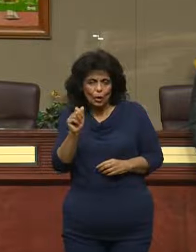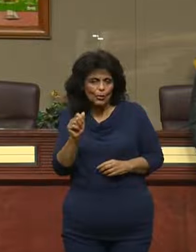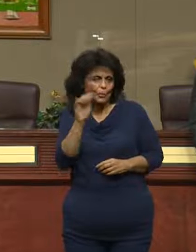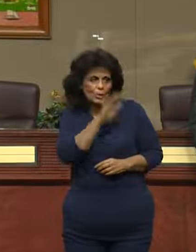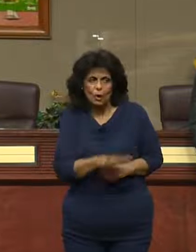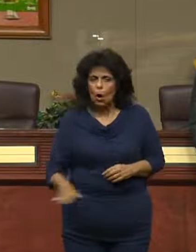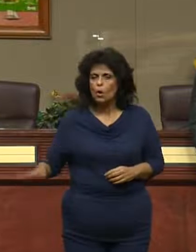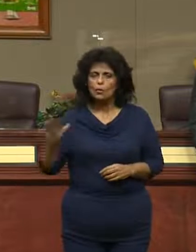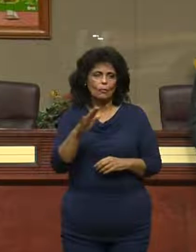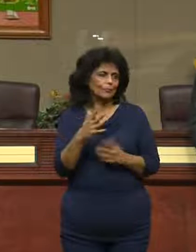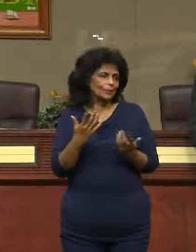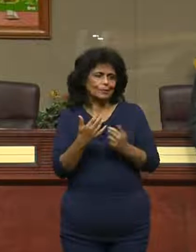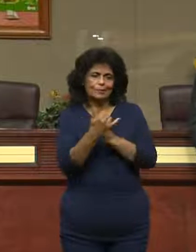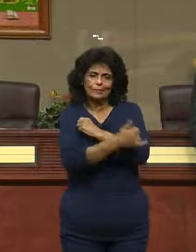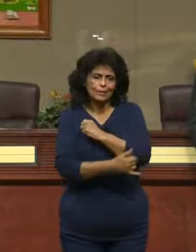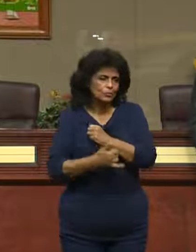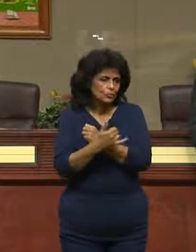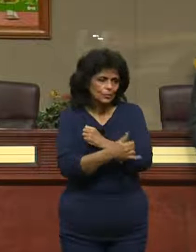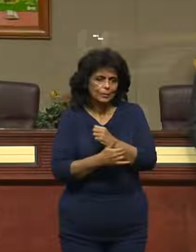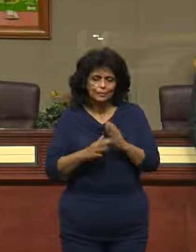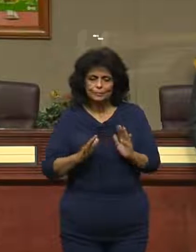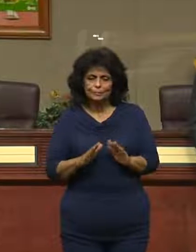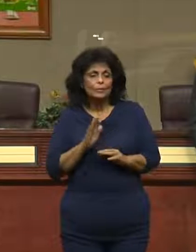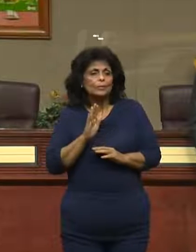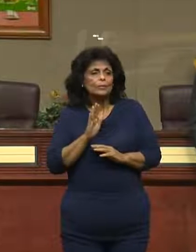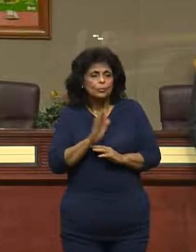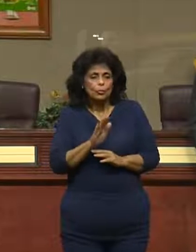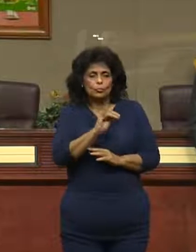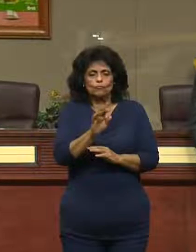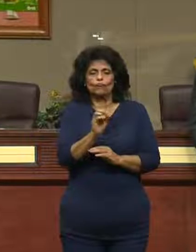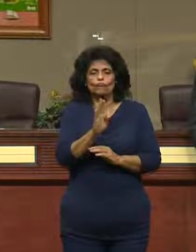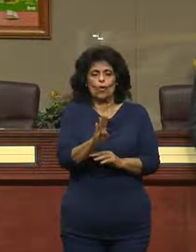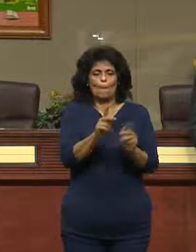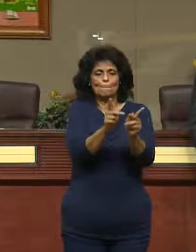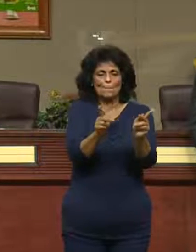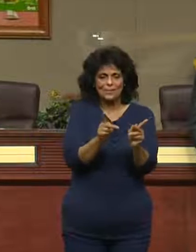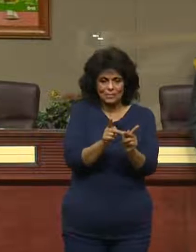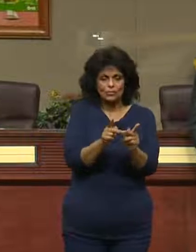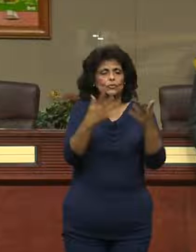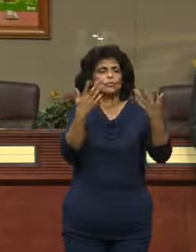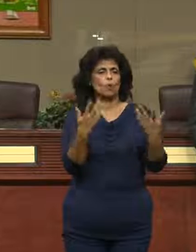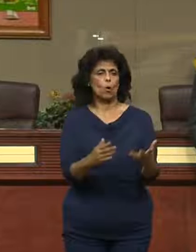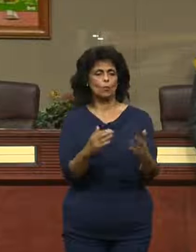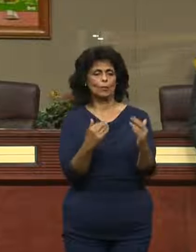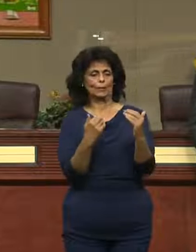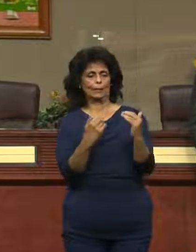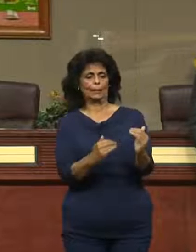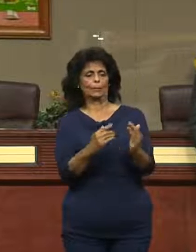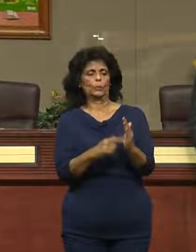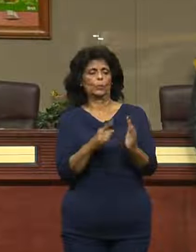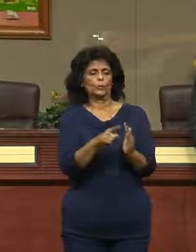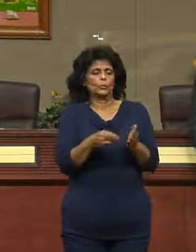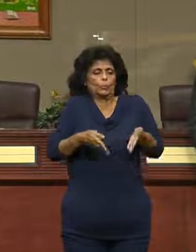same. Positions delineate what can be done by each position.